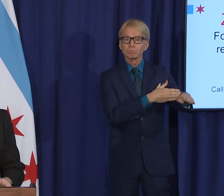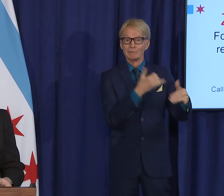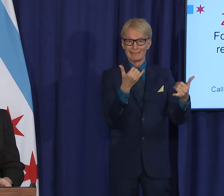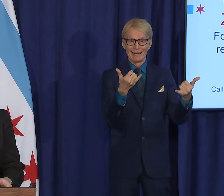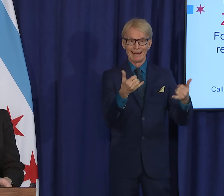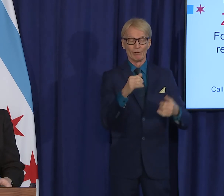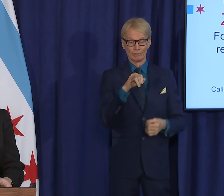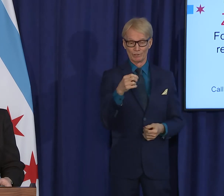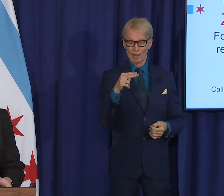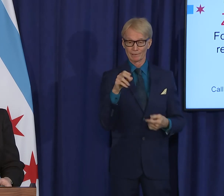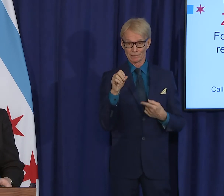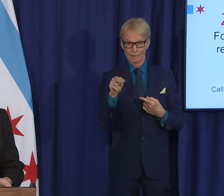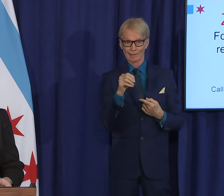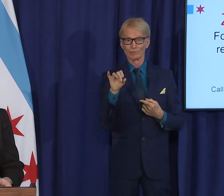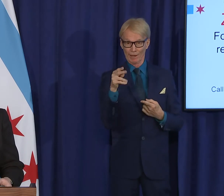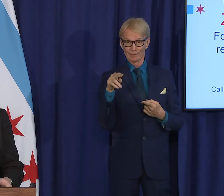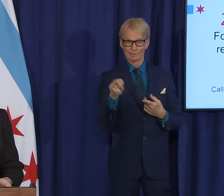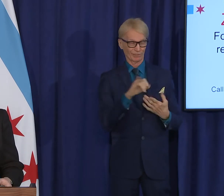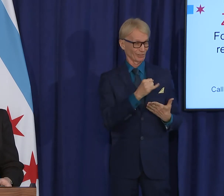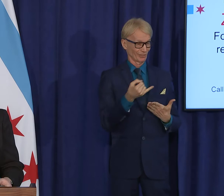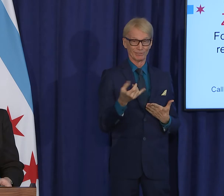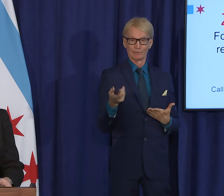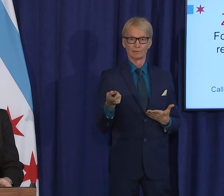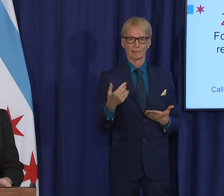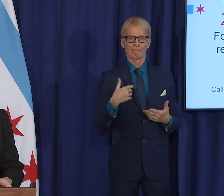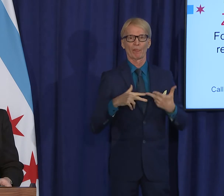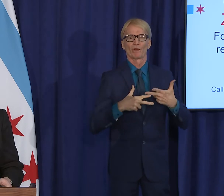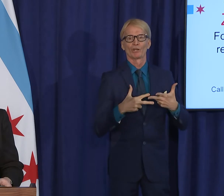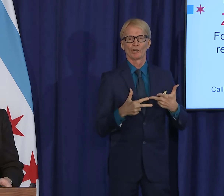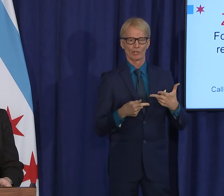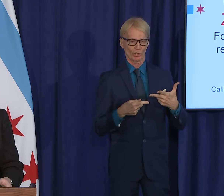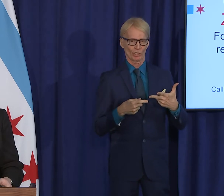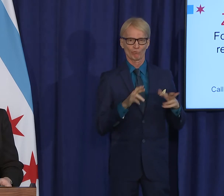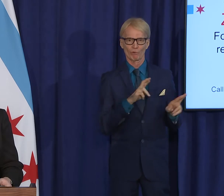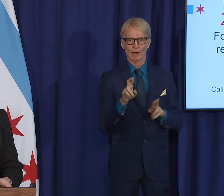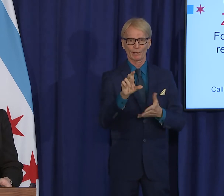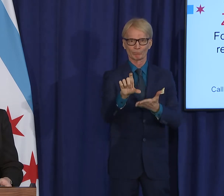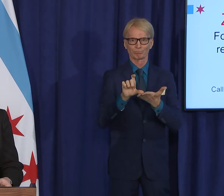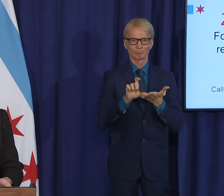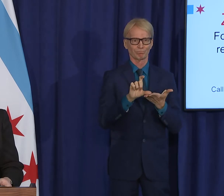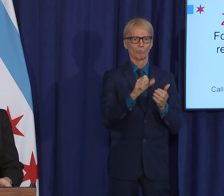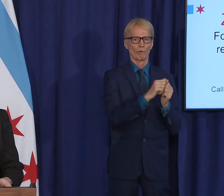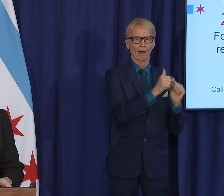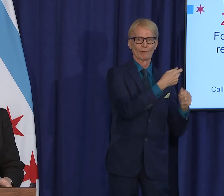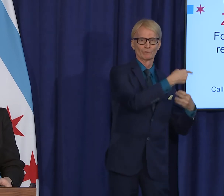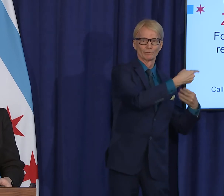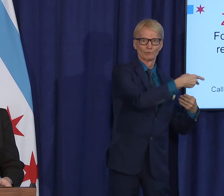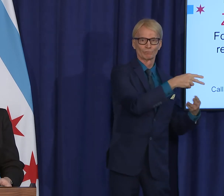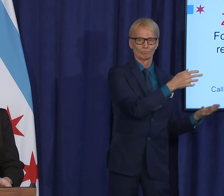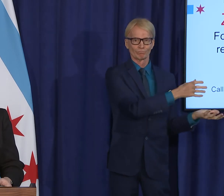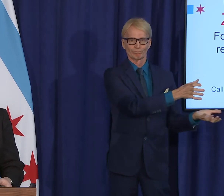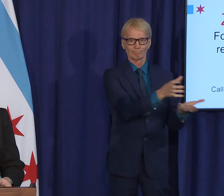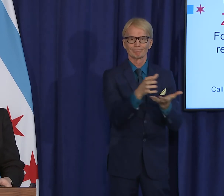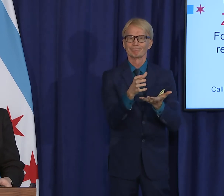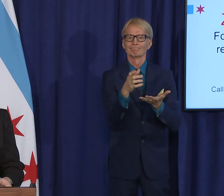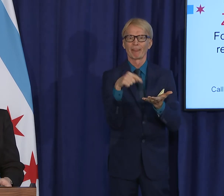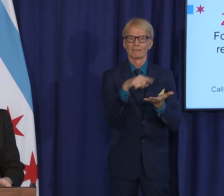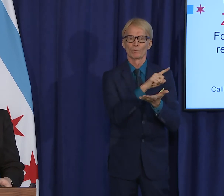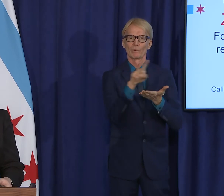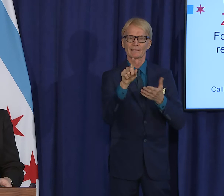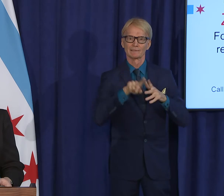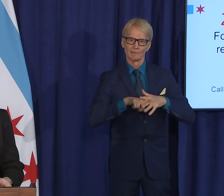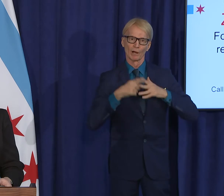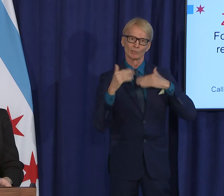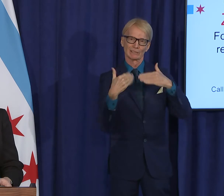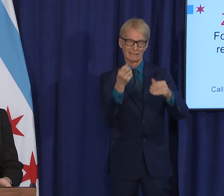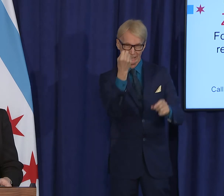now on the scene, we have a third vaccine as part of our arsenal that will be rolling out over the week. Still, we don't have